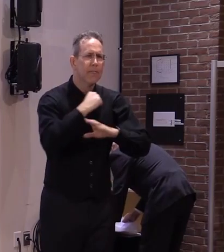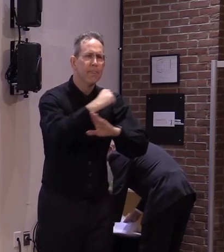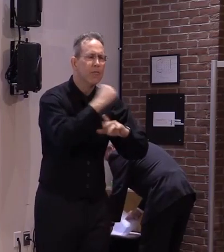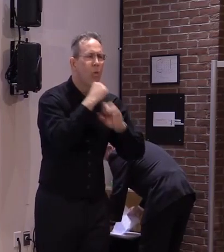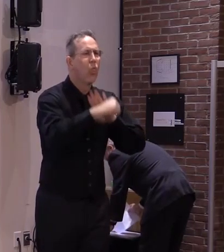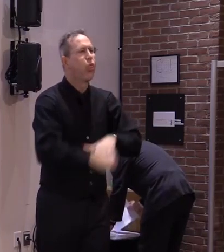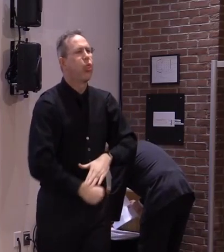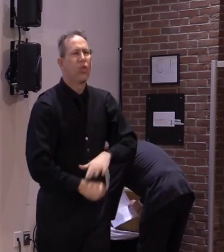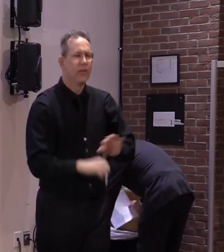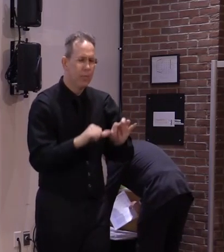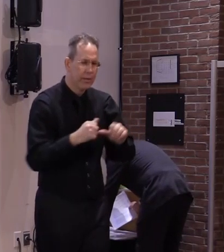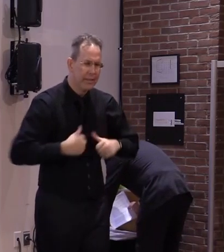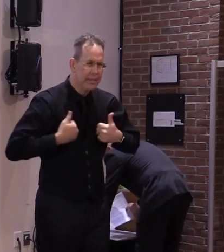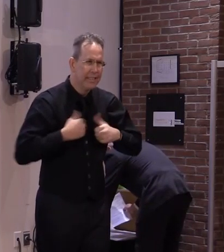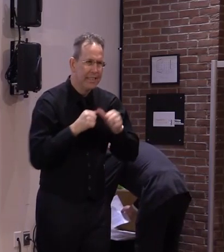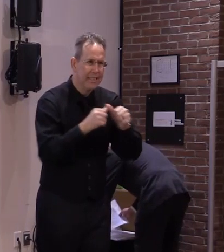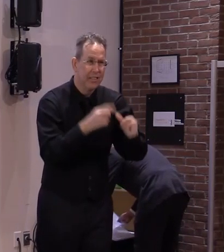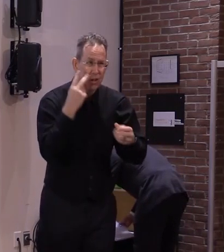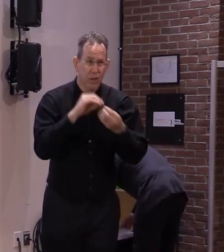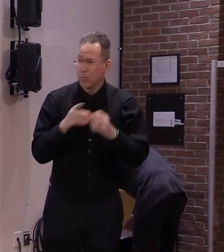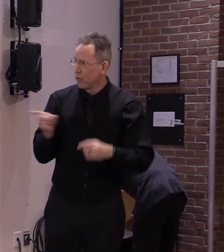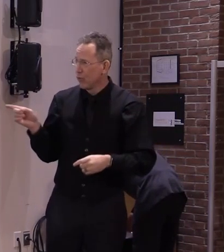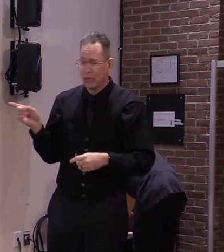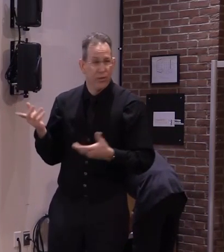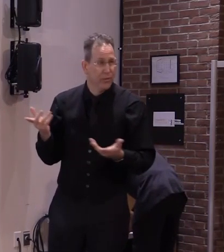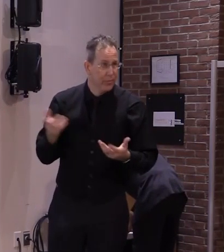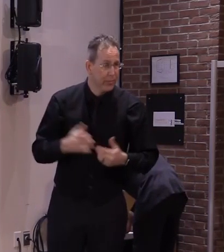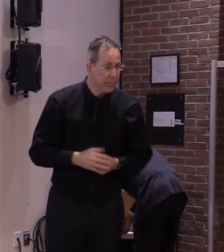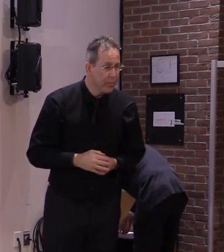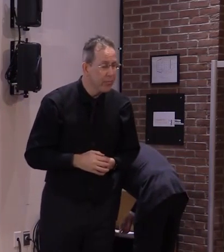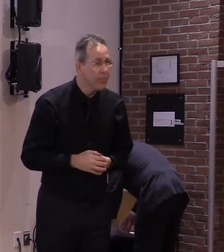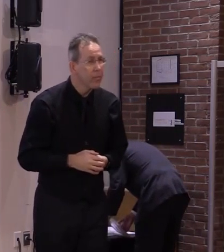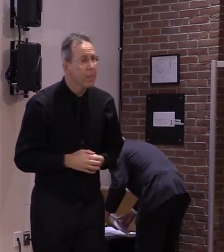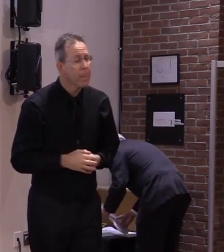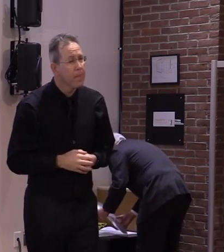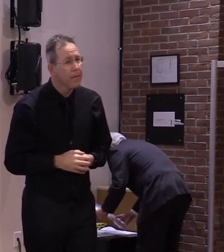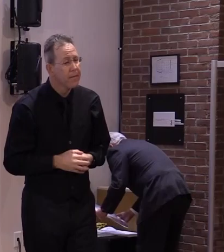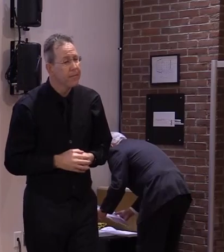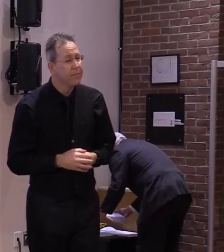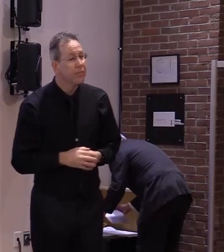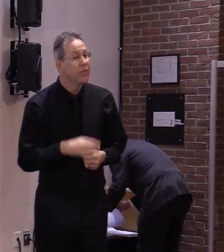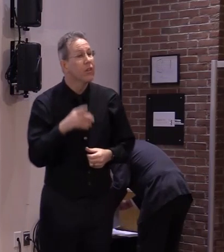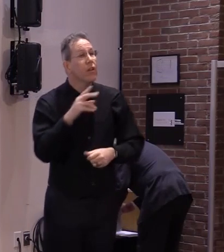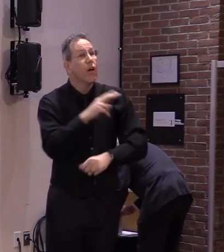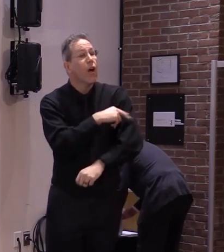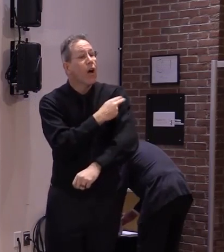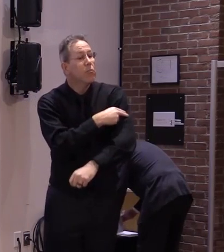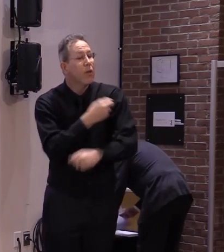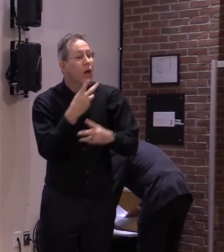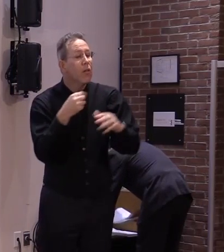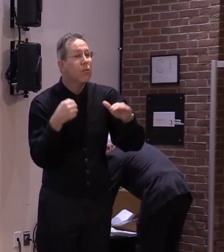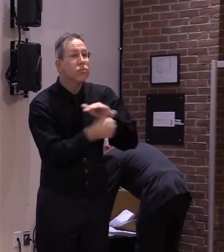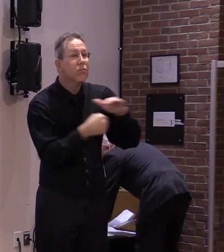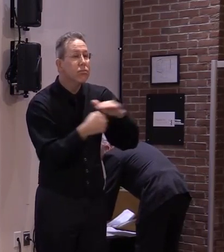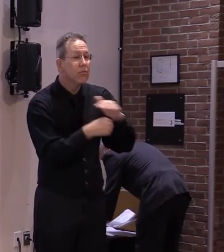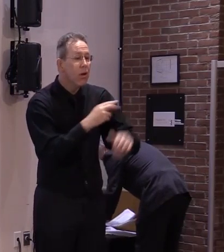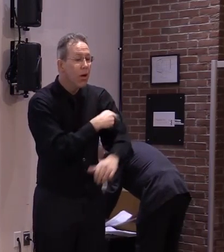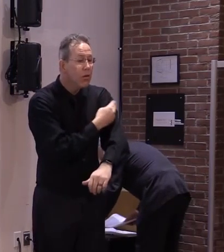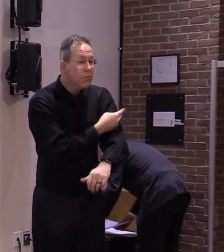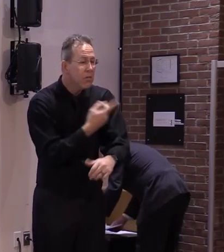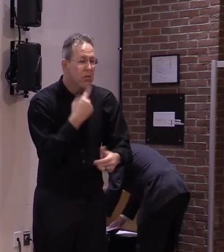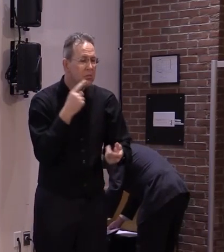Further, the number of people hospitalized across the country continues to improve, down 45% since its most recent peak. And most